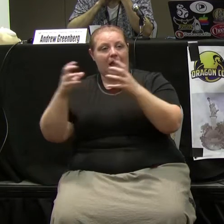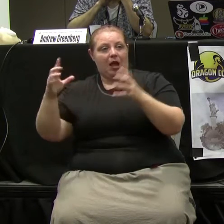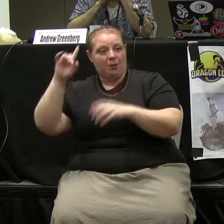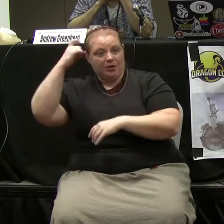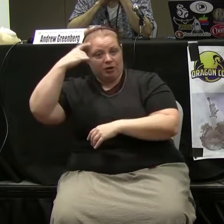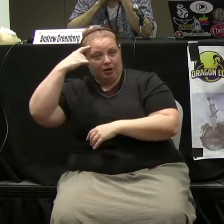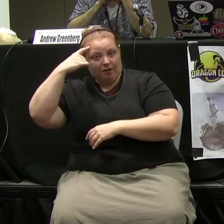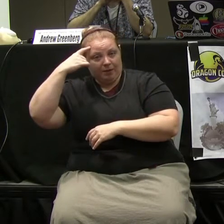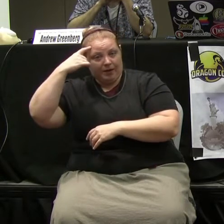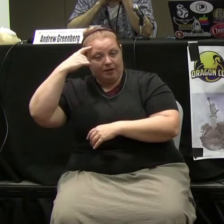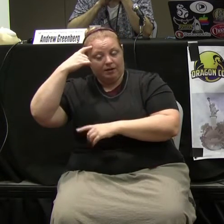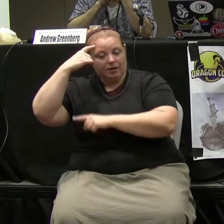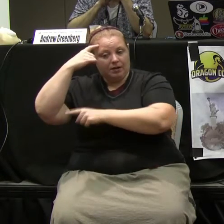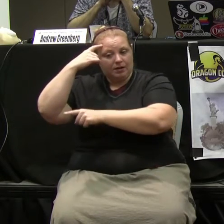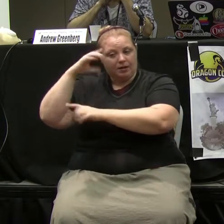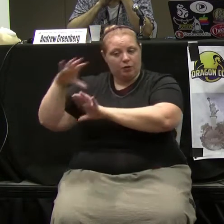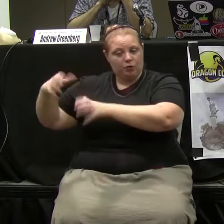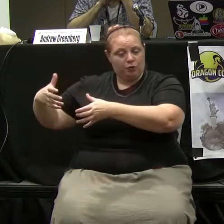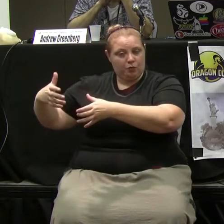concerned about